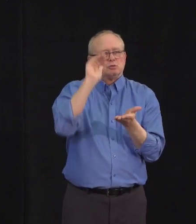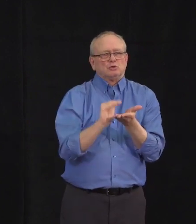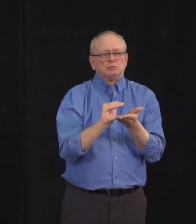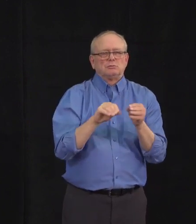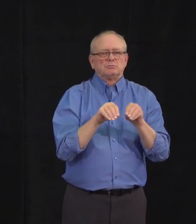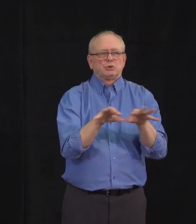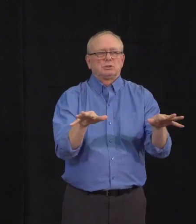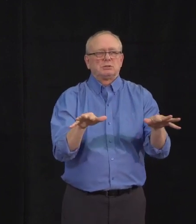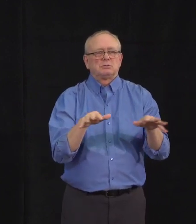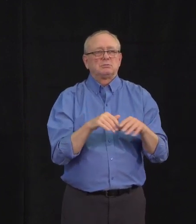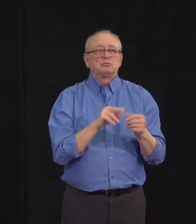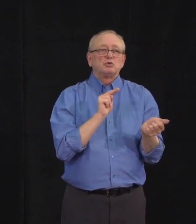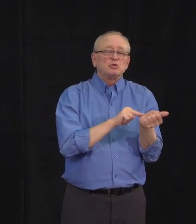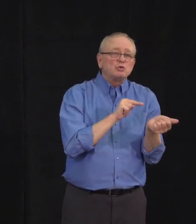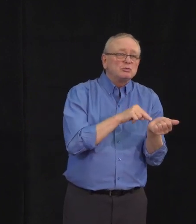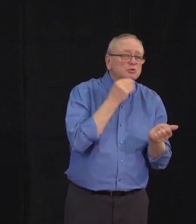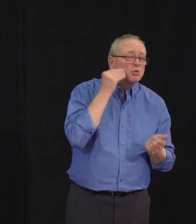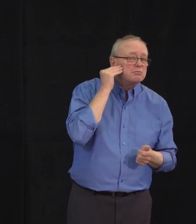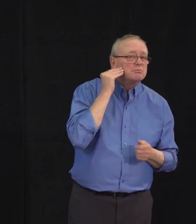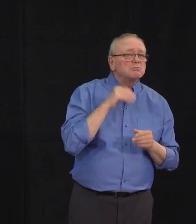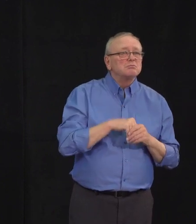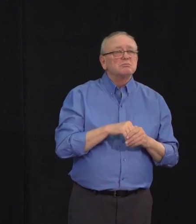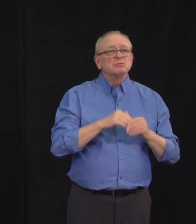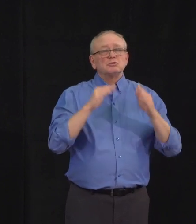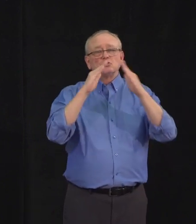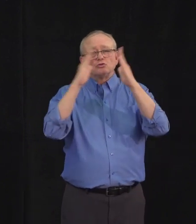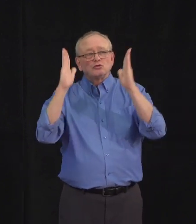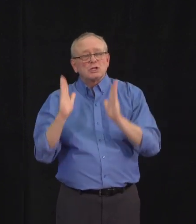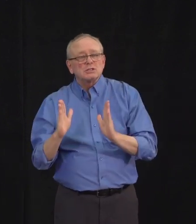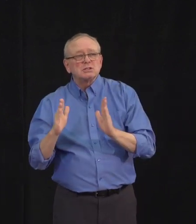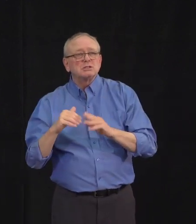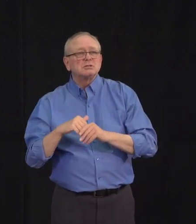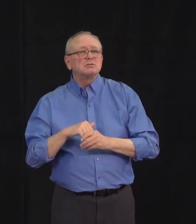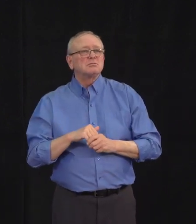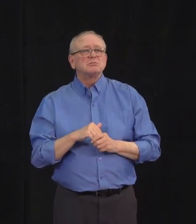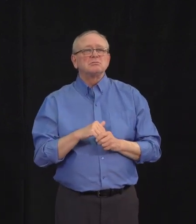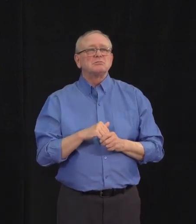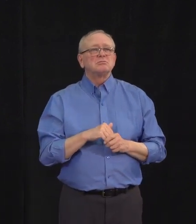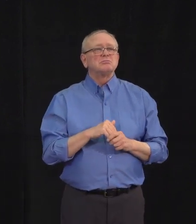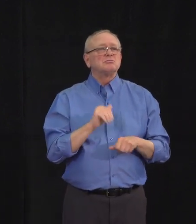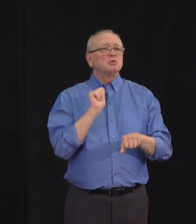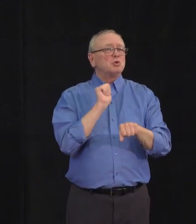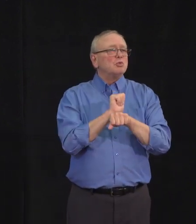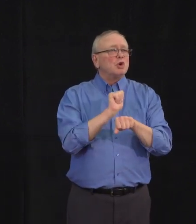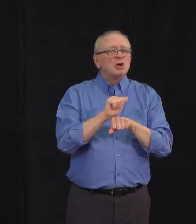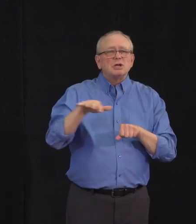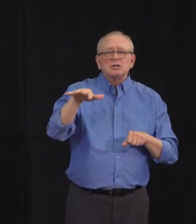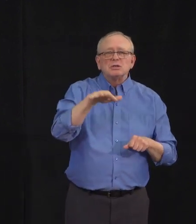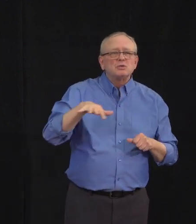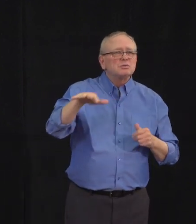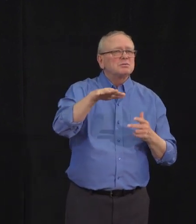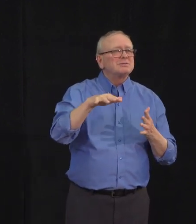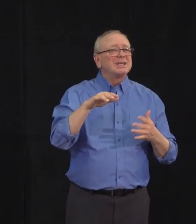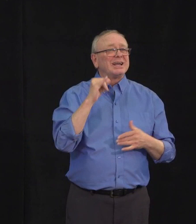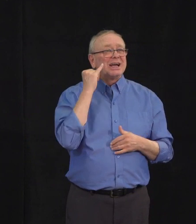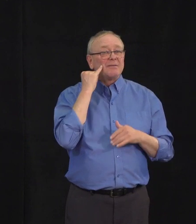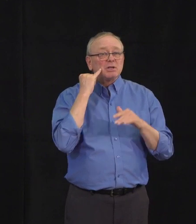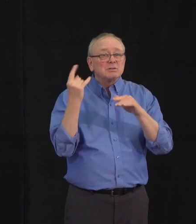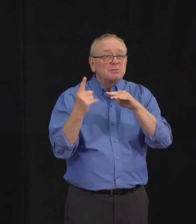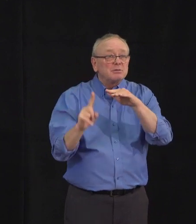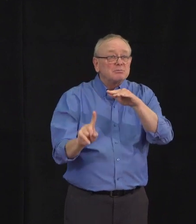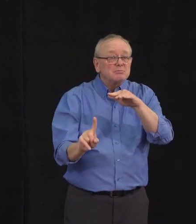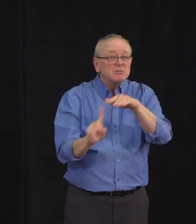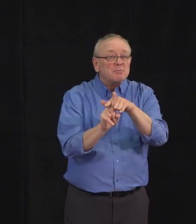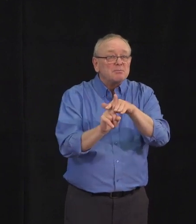to alter regular practices so that if a case of COVID were to appear, the chances the virus would spread would be